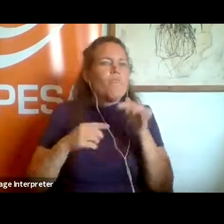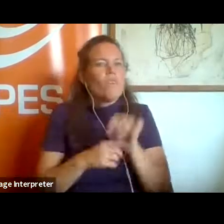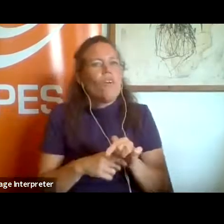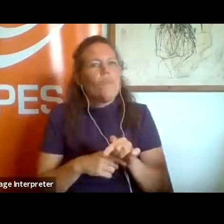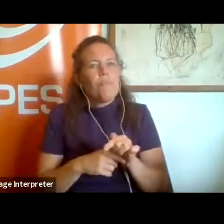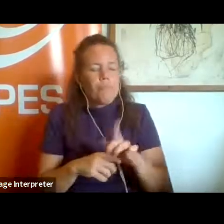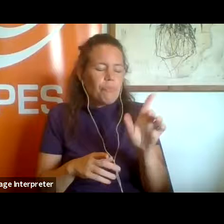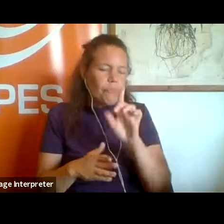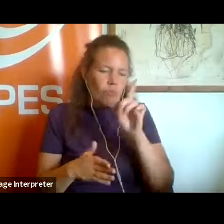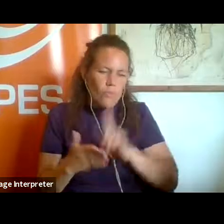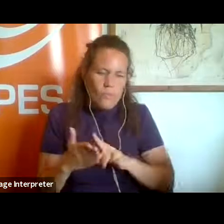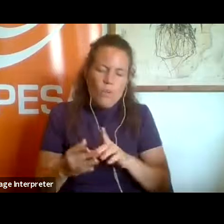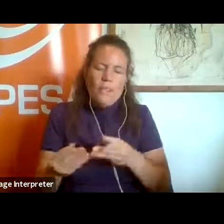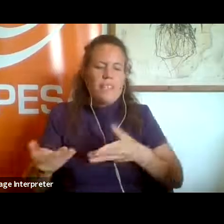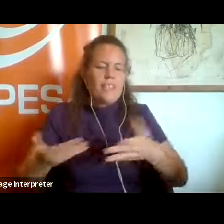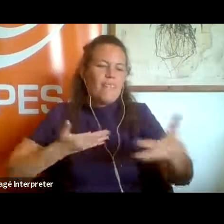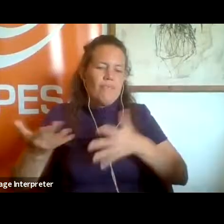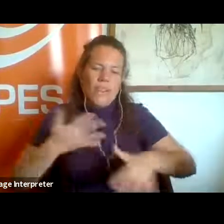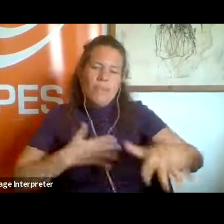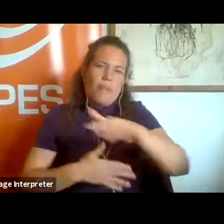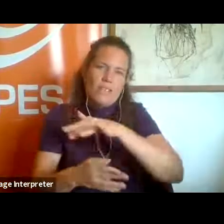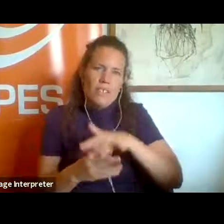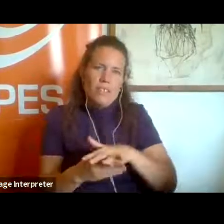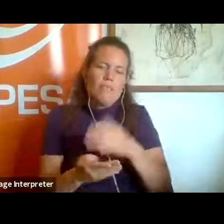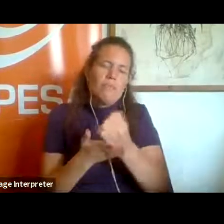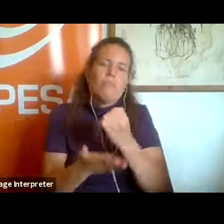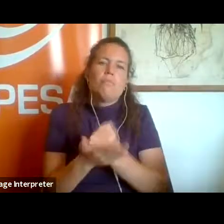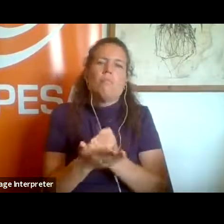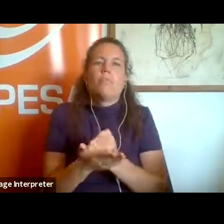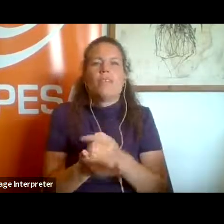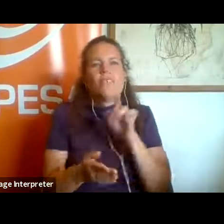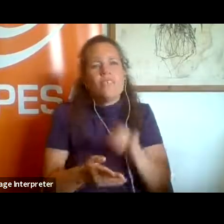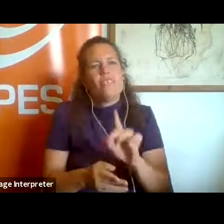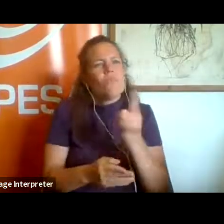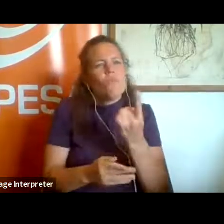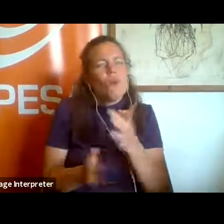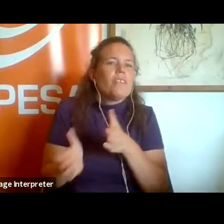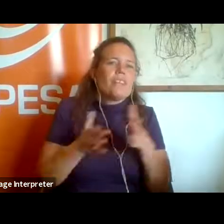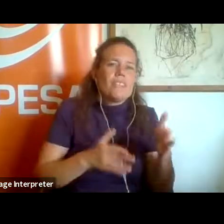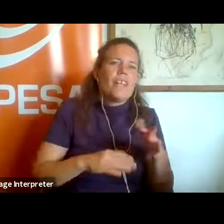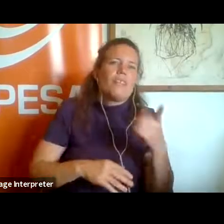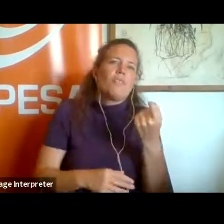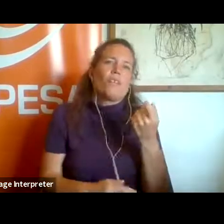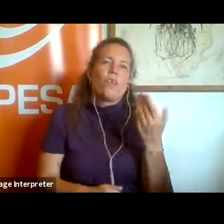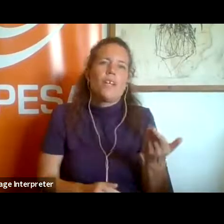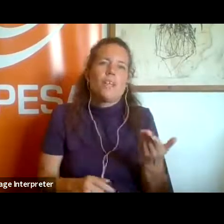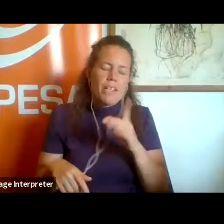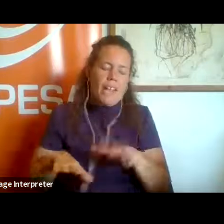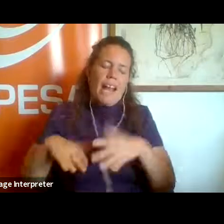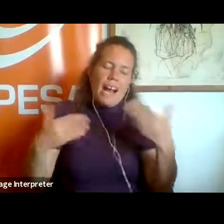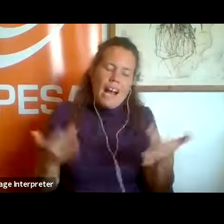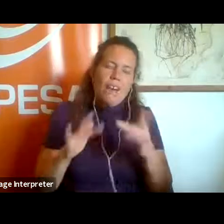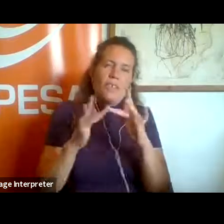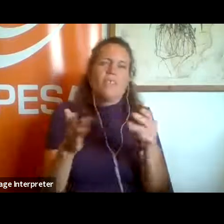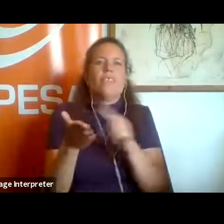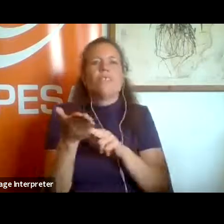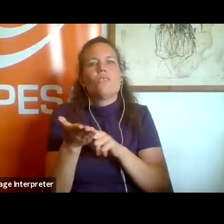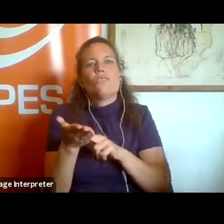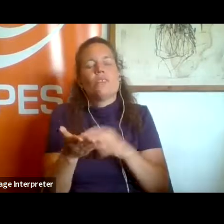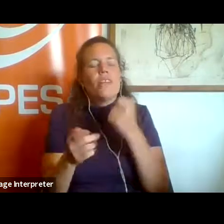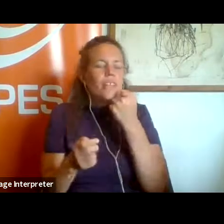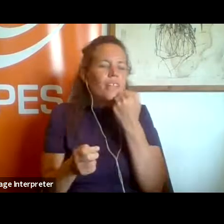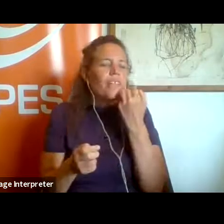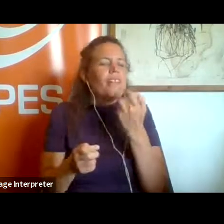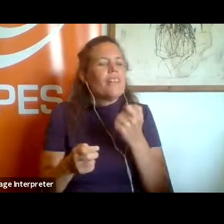which they're a part of. Because the cyber world is just one side of that coin. It's how are you accessing the internet? What's your day-to-day look like? Are you spending 2